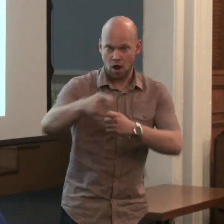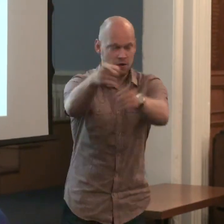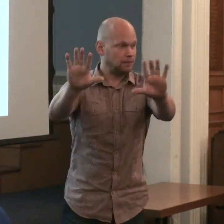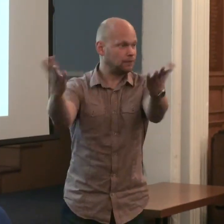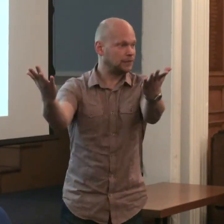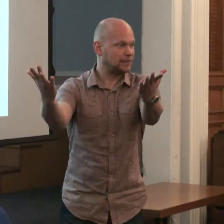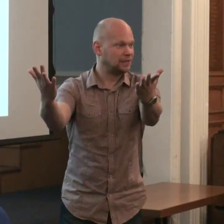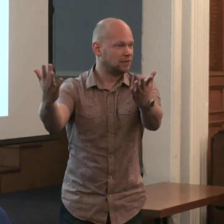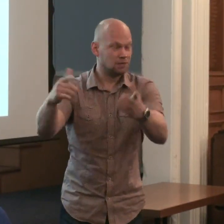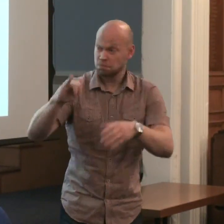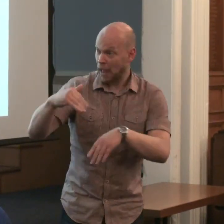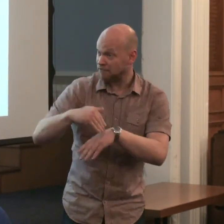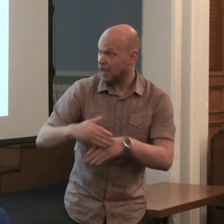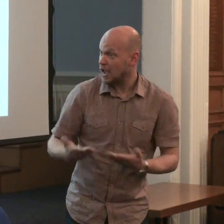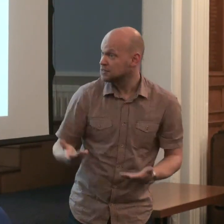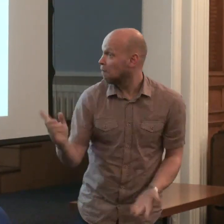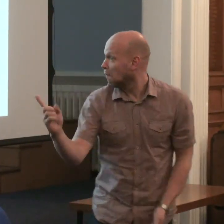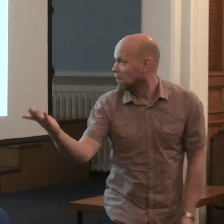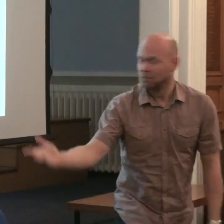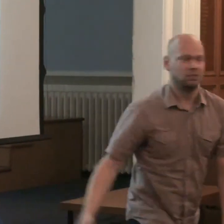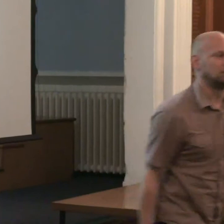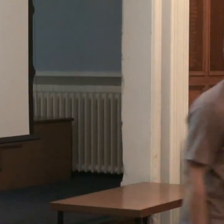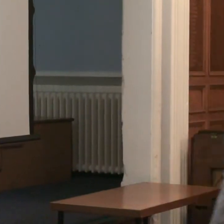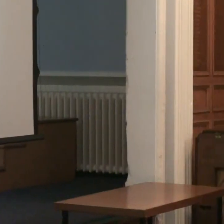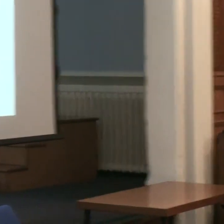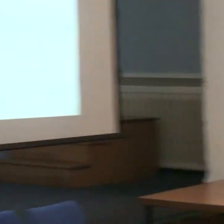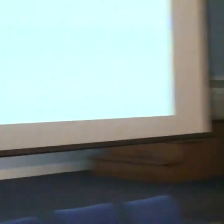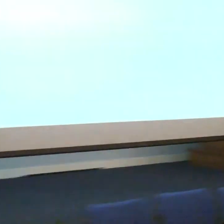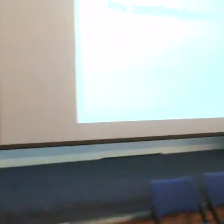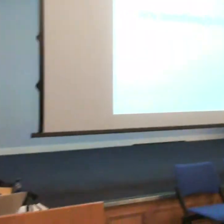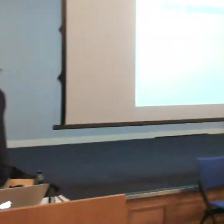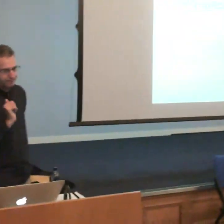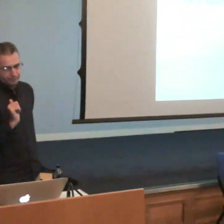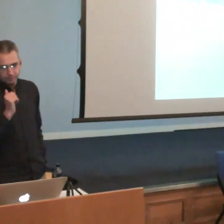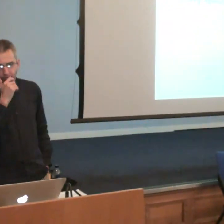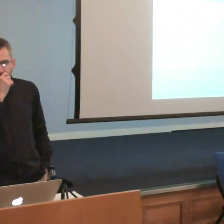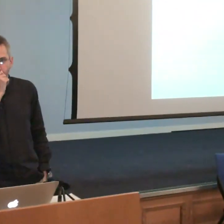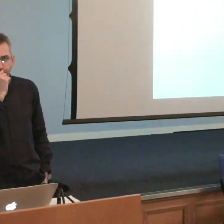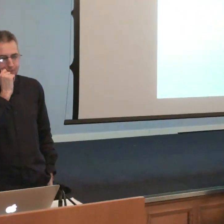to disregard that view, but now they're taking that more into account. I'd be interested in your views on that, Steve.